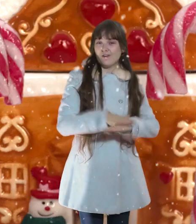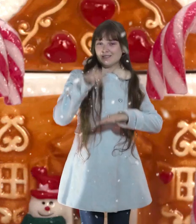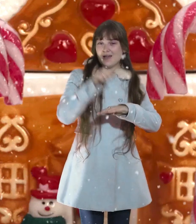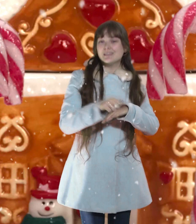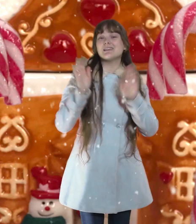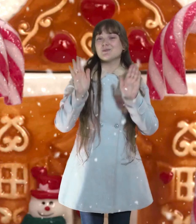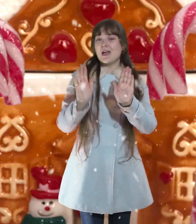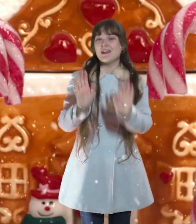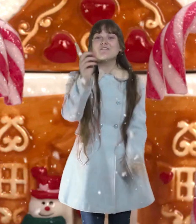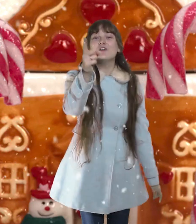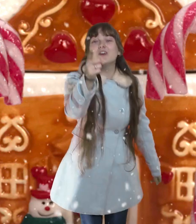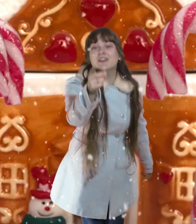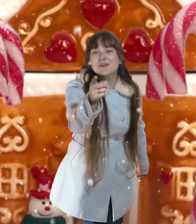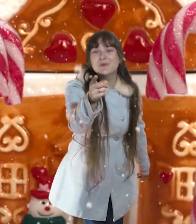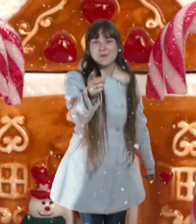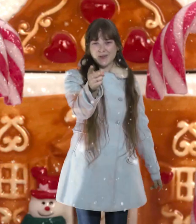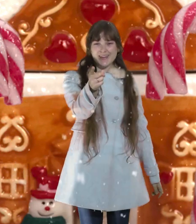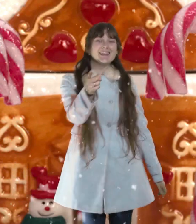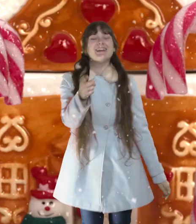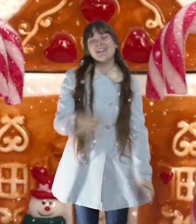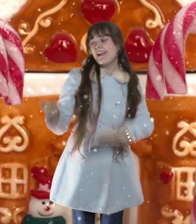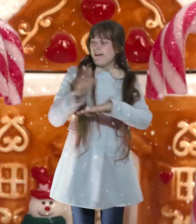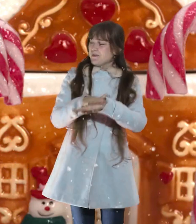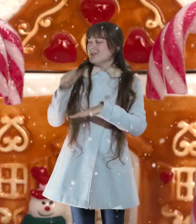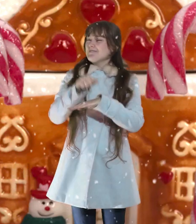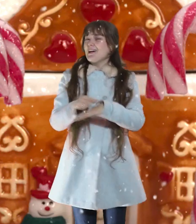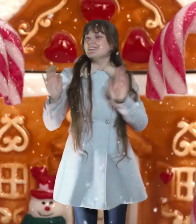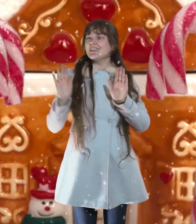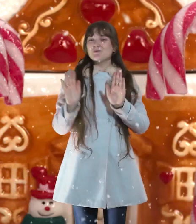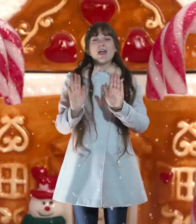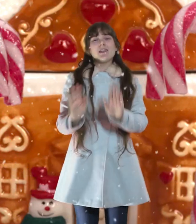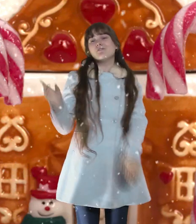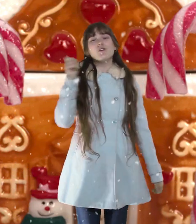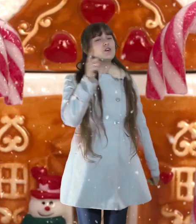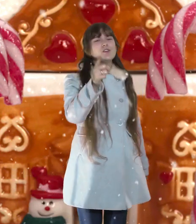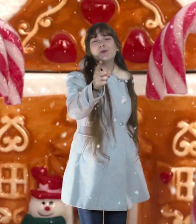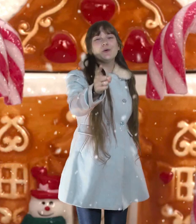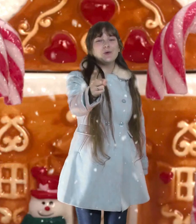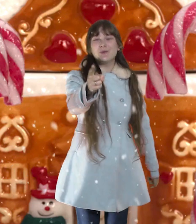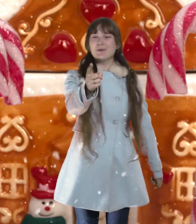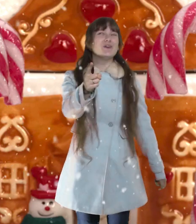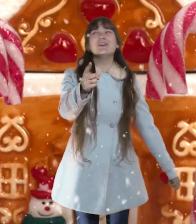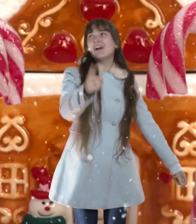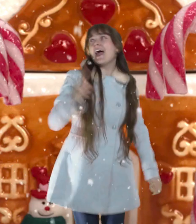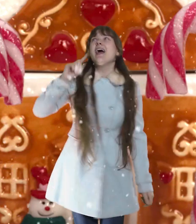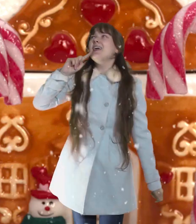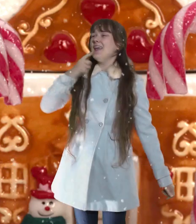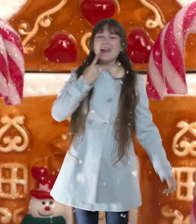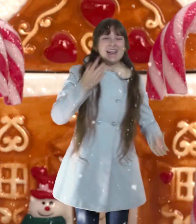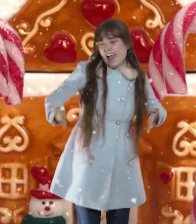Christmas is waiting for you. Christmas is waiting for you. Candy